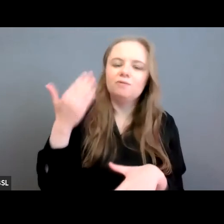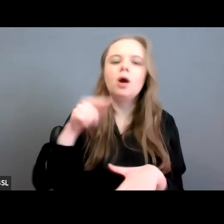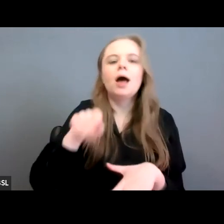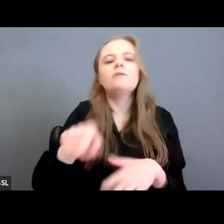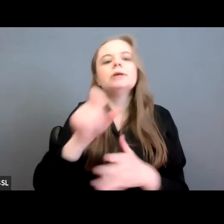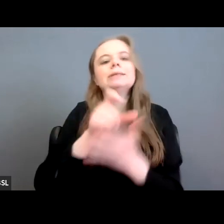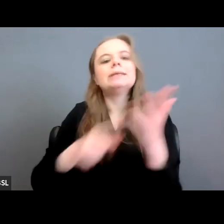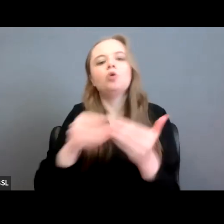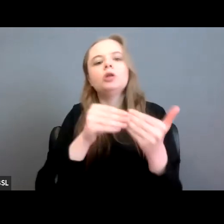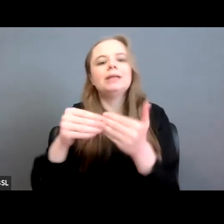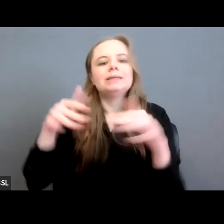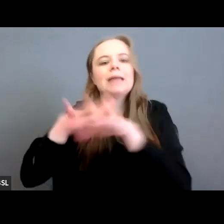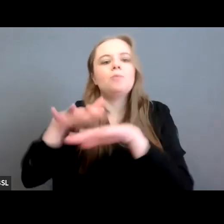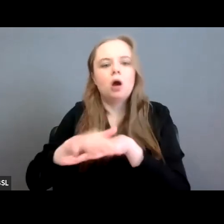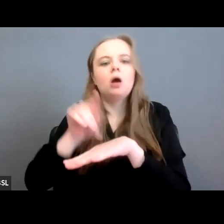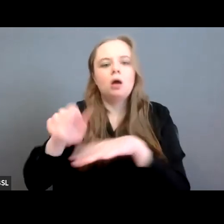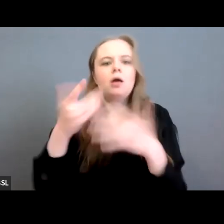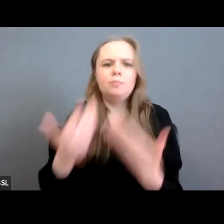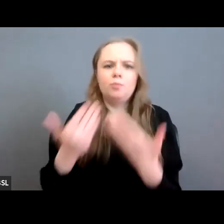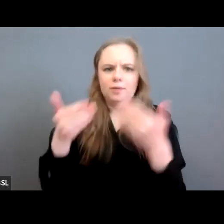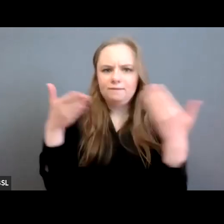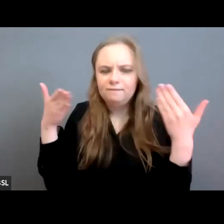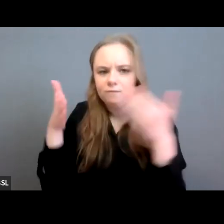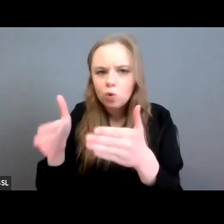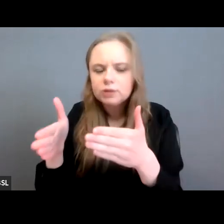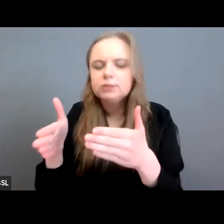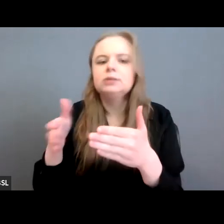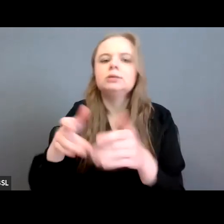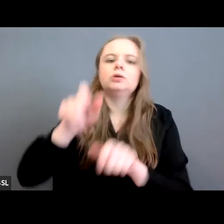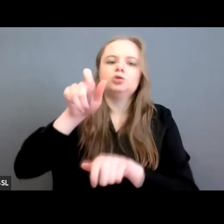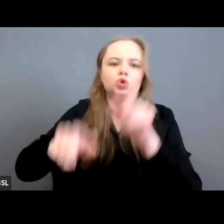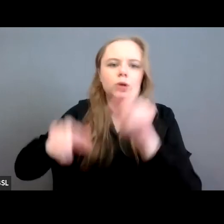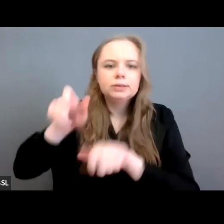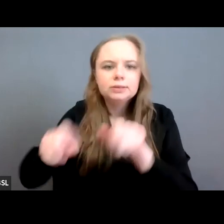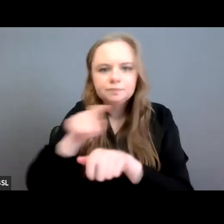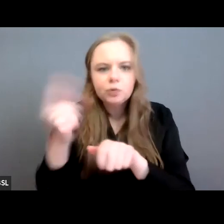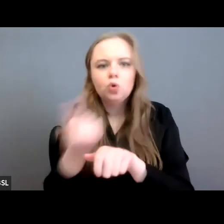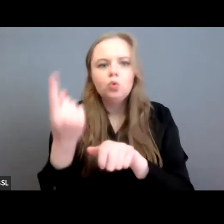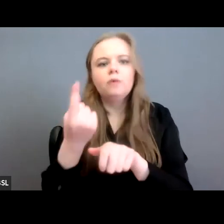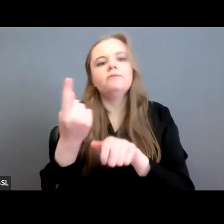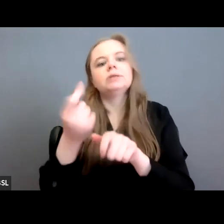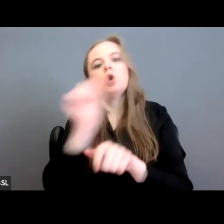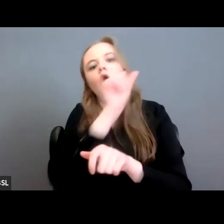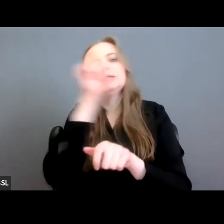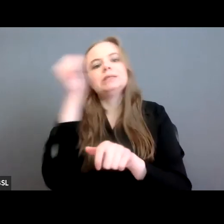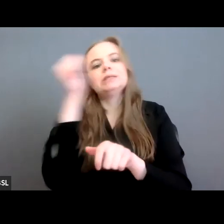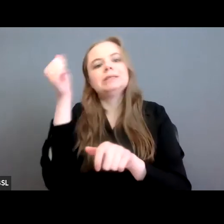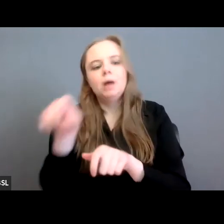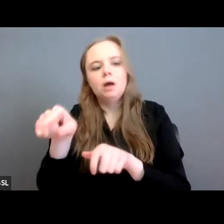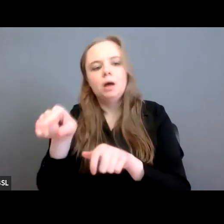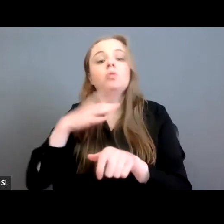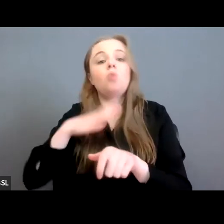Network, which at the moment is focused around those students that are scholarship holders, but we are looking to bring that